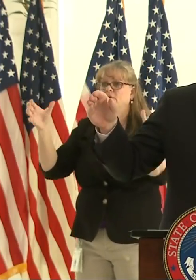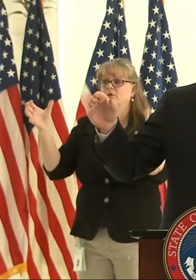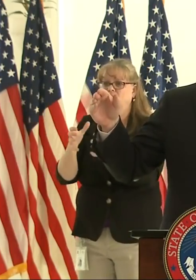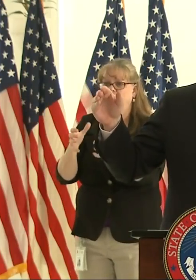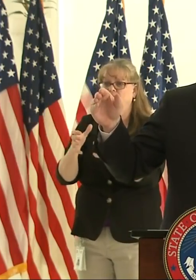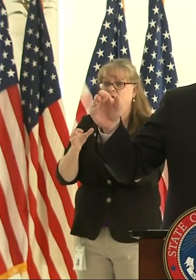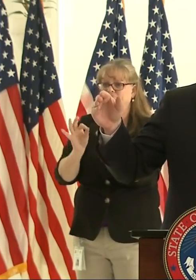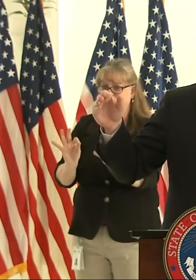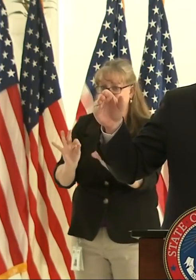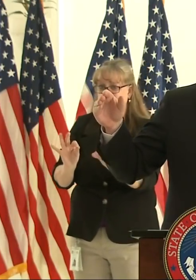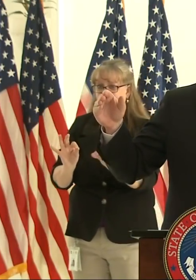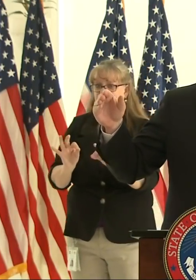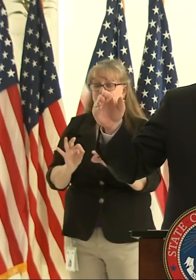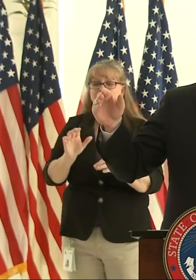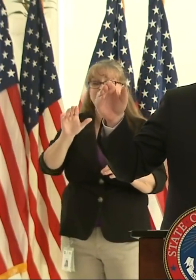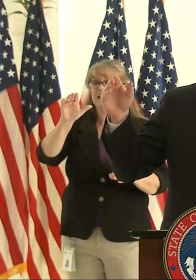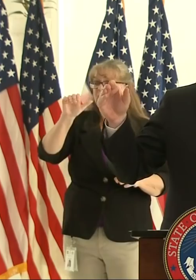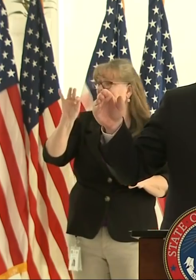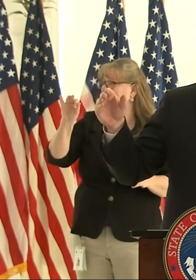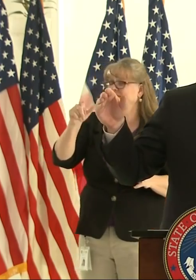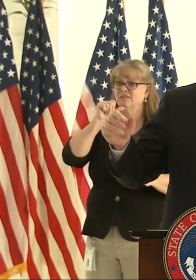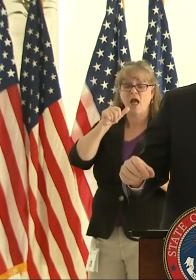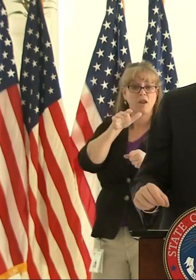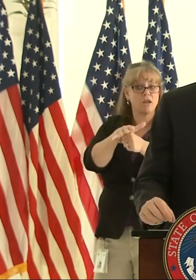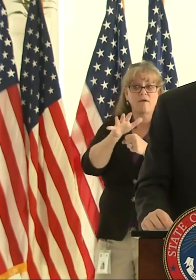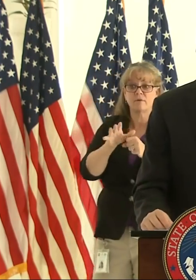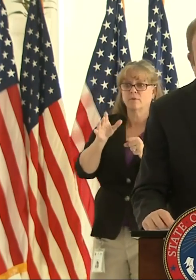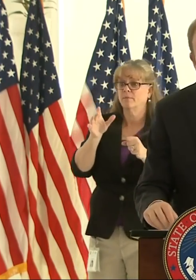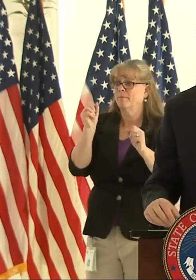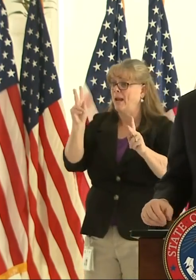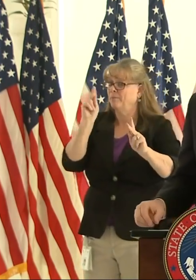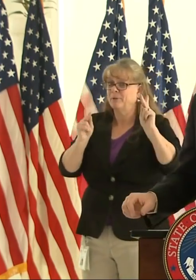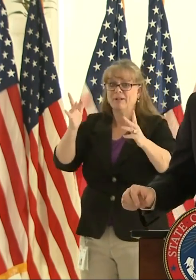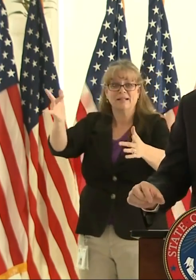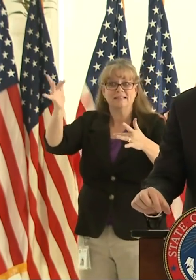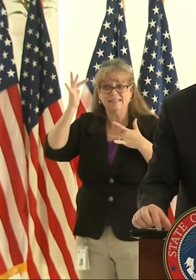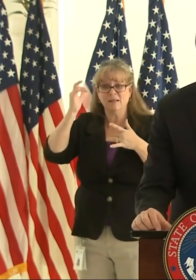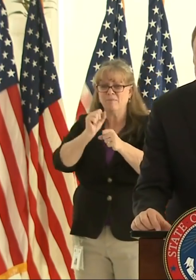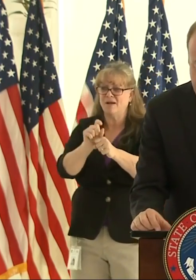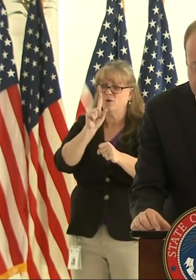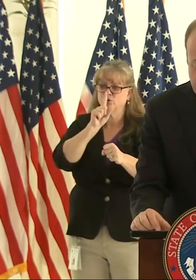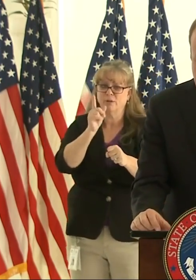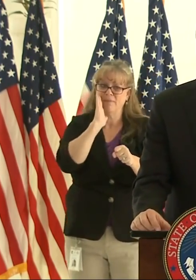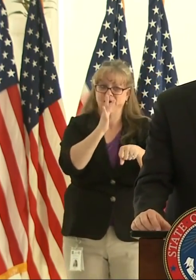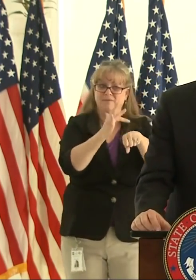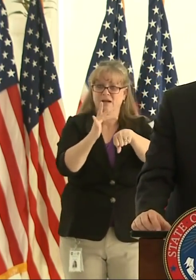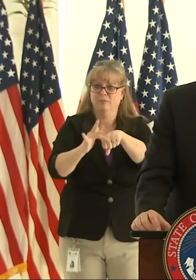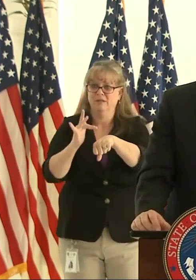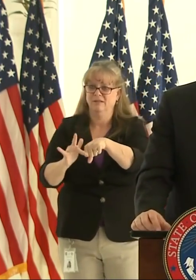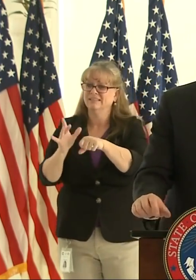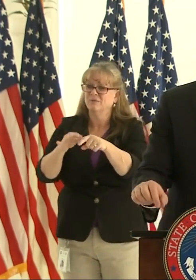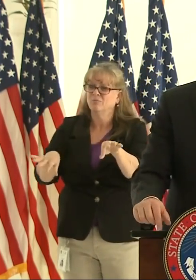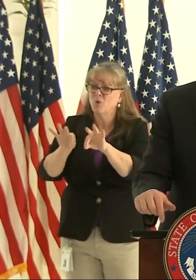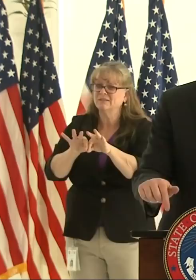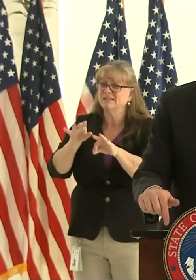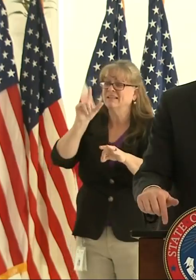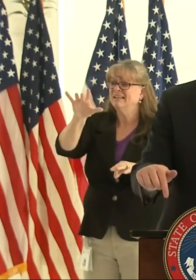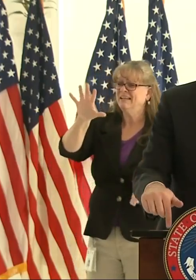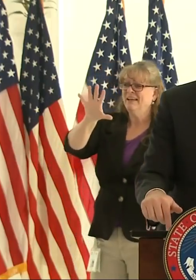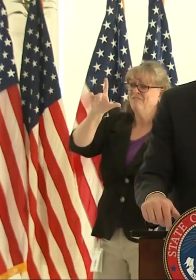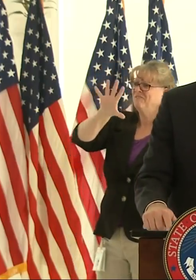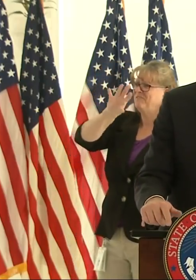of overwhelming their healthcare resources. So it's extremely important. And if you look at the cost of 50 beds compared to the cost of keeping